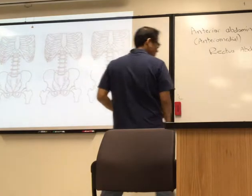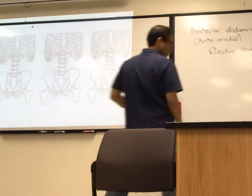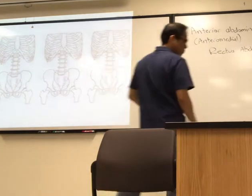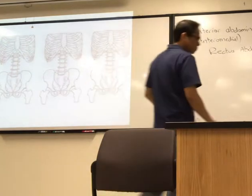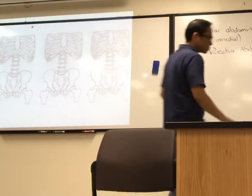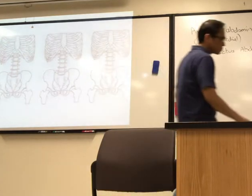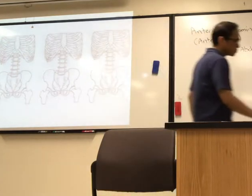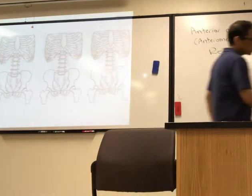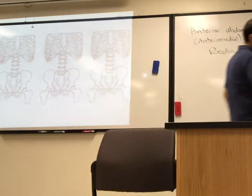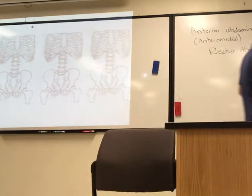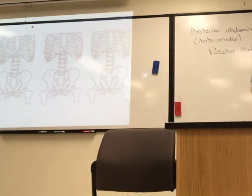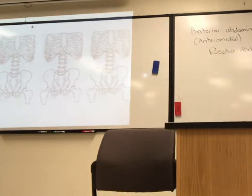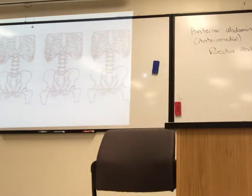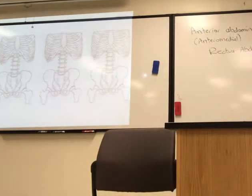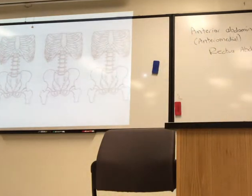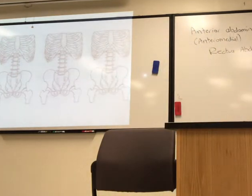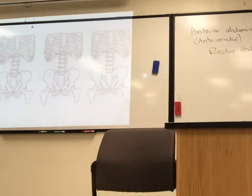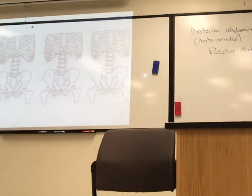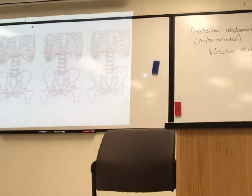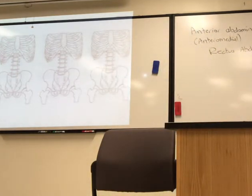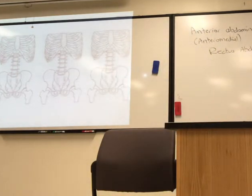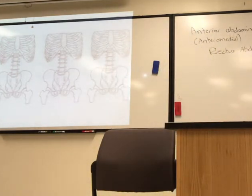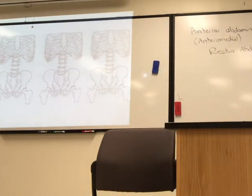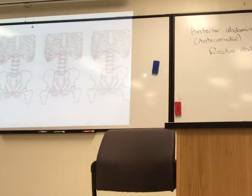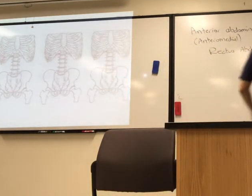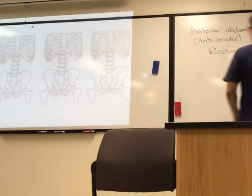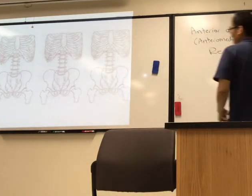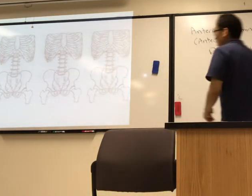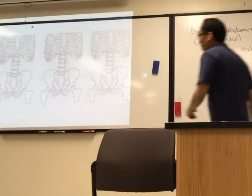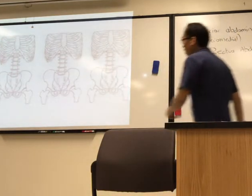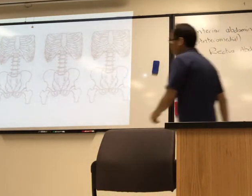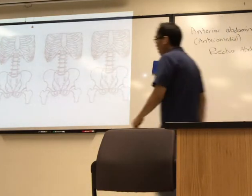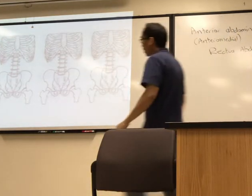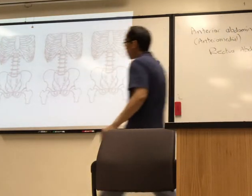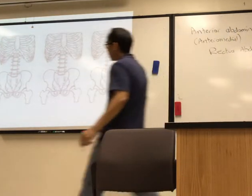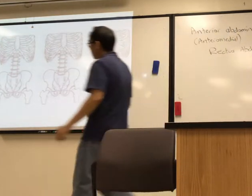Let's see. I'll match this.